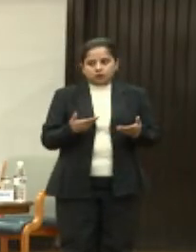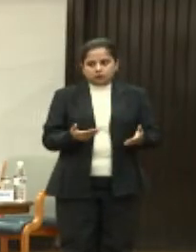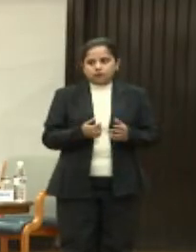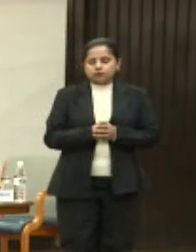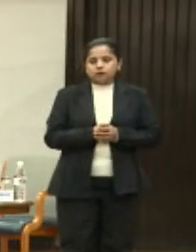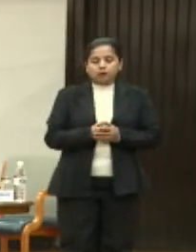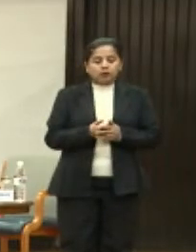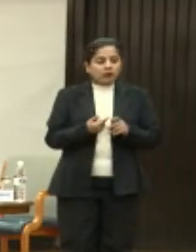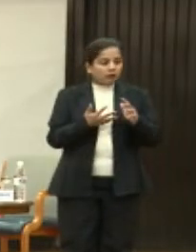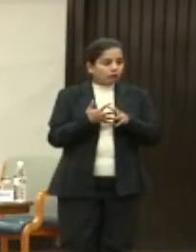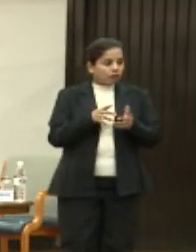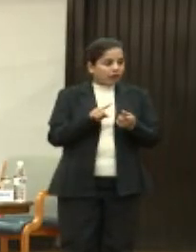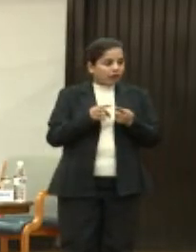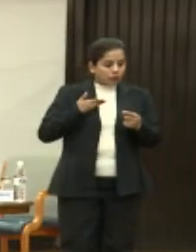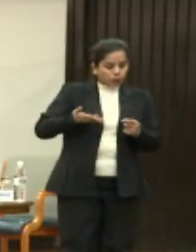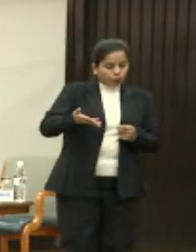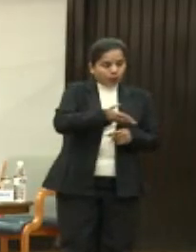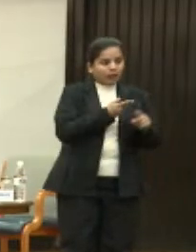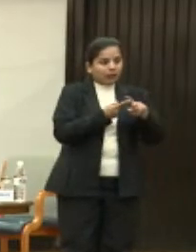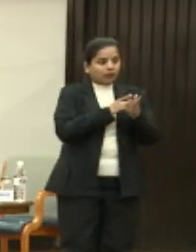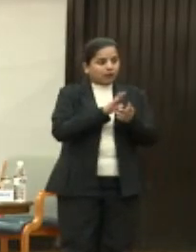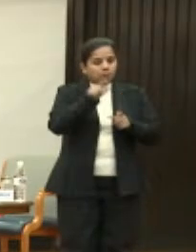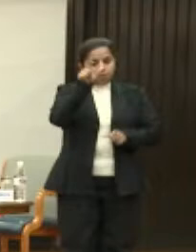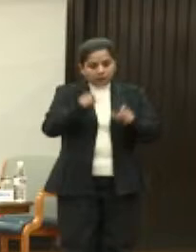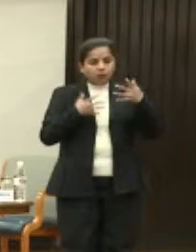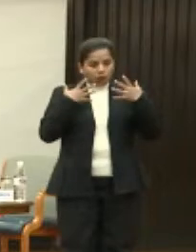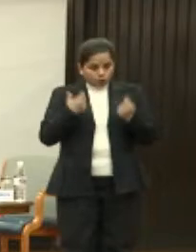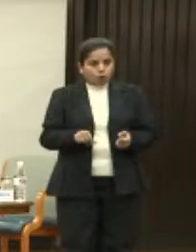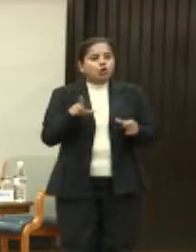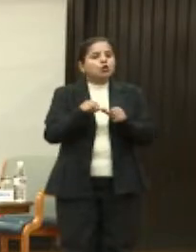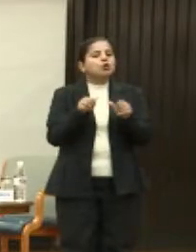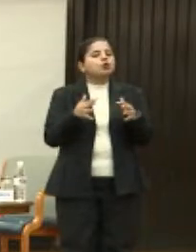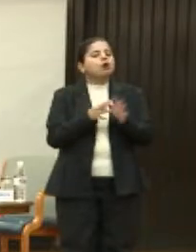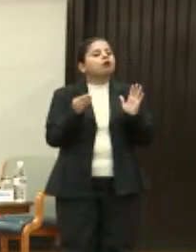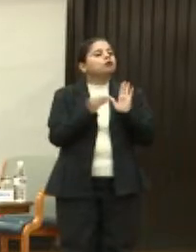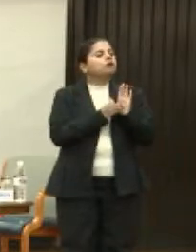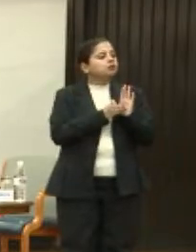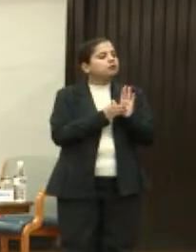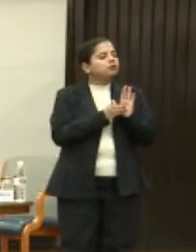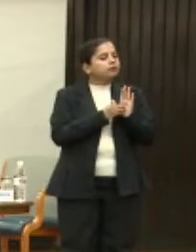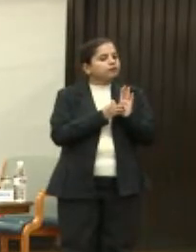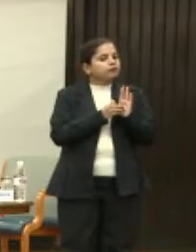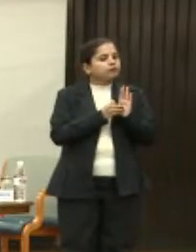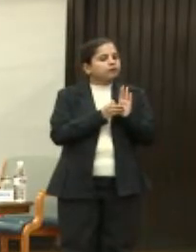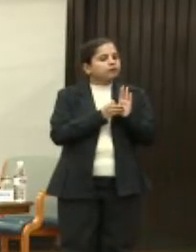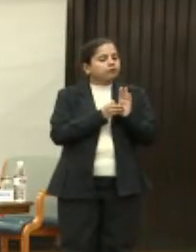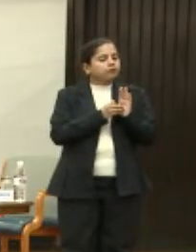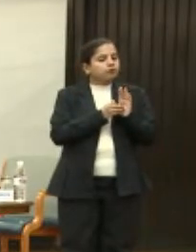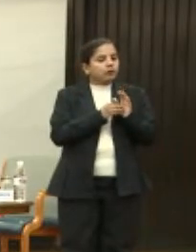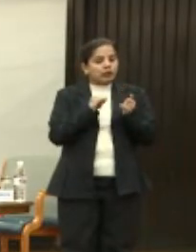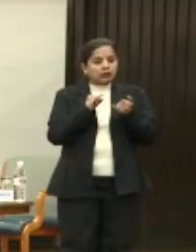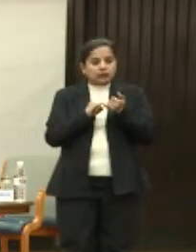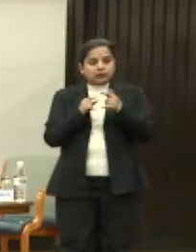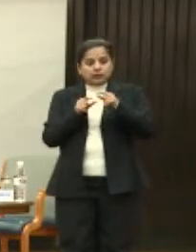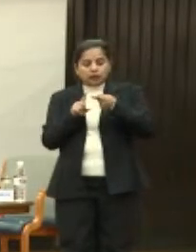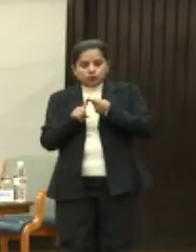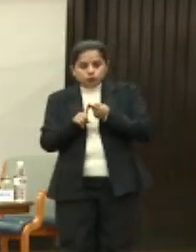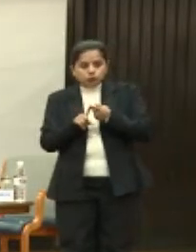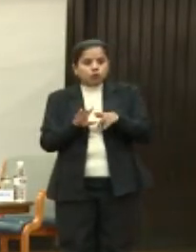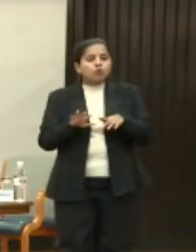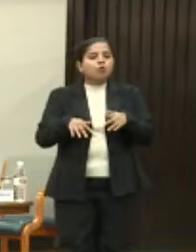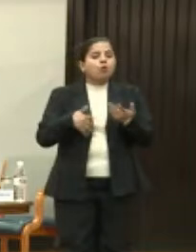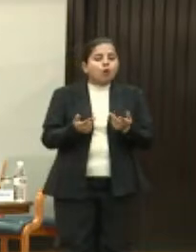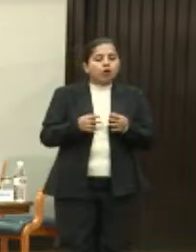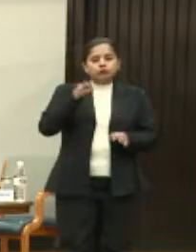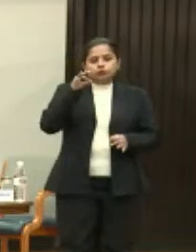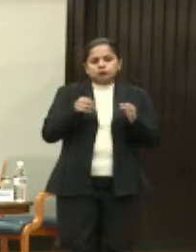And we the people want law, Argo mentioned this, statutes and judgments that we